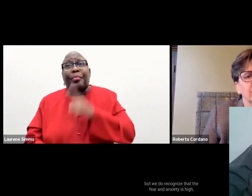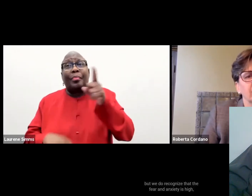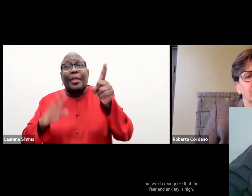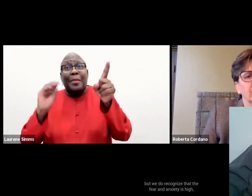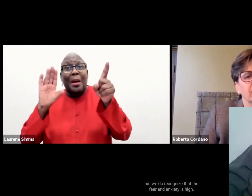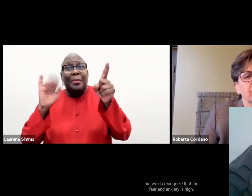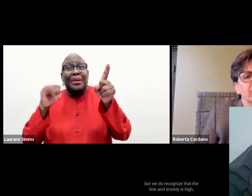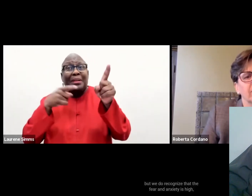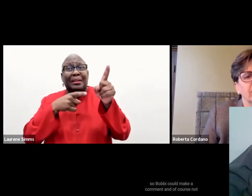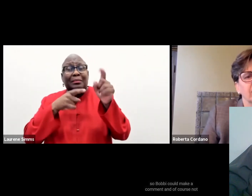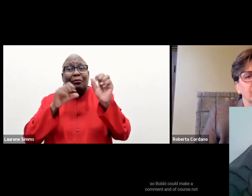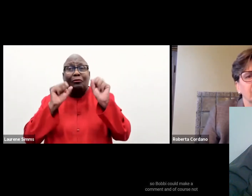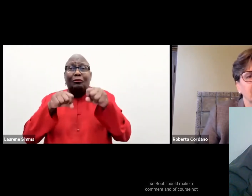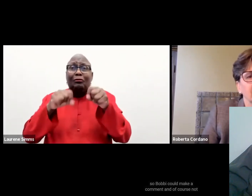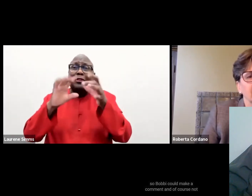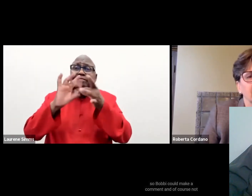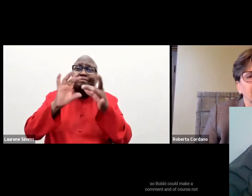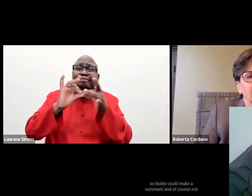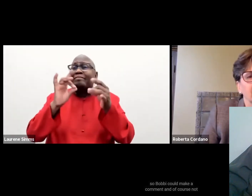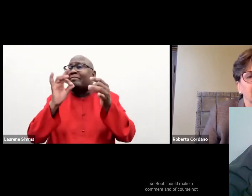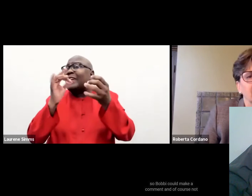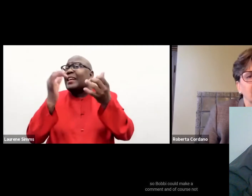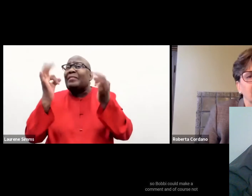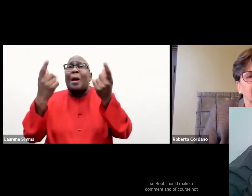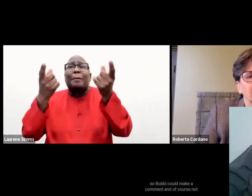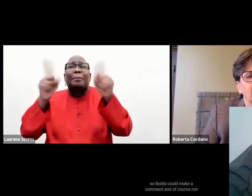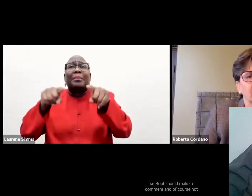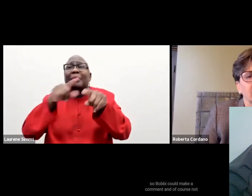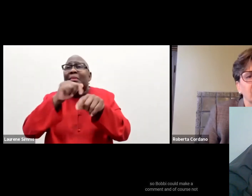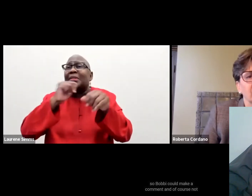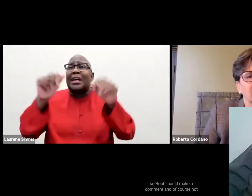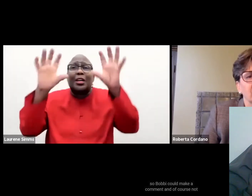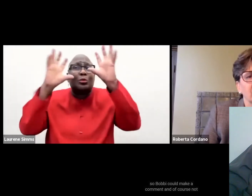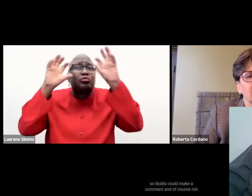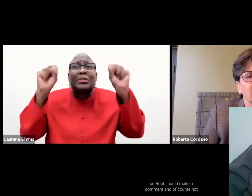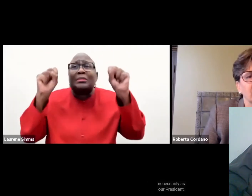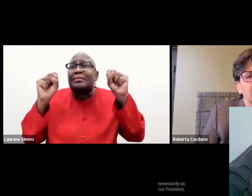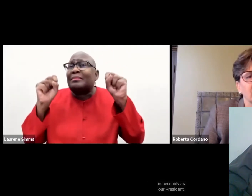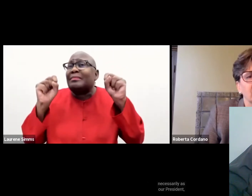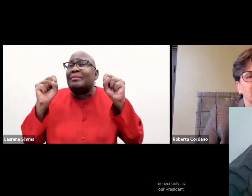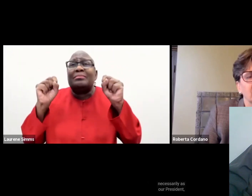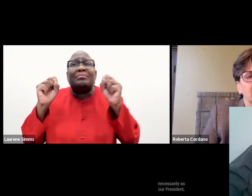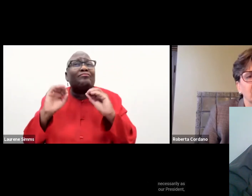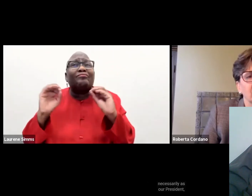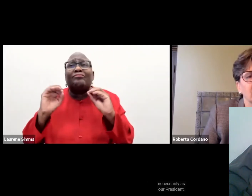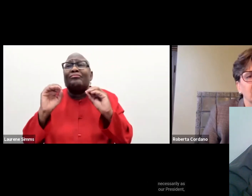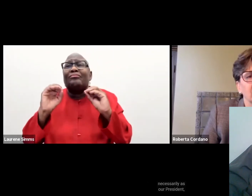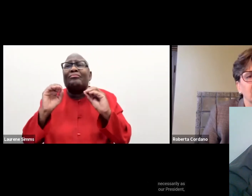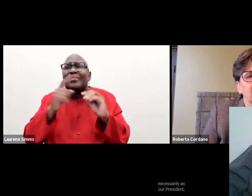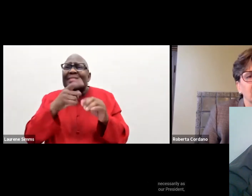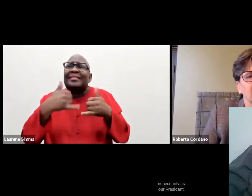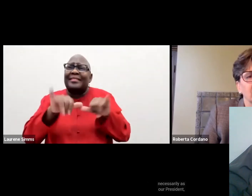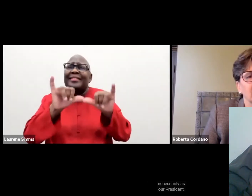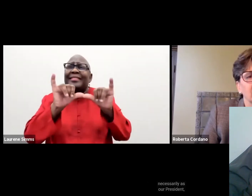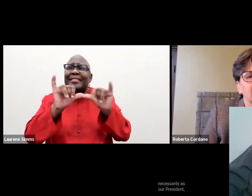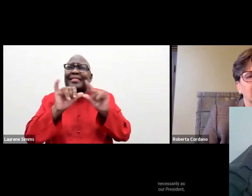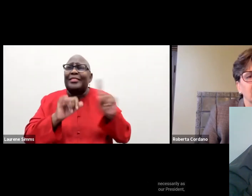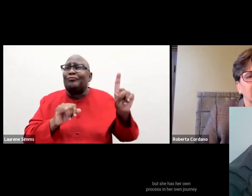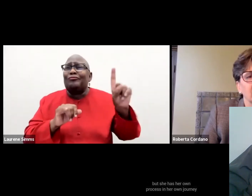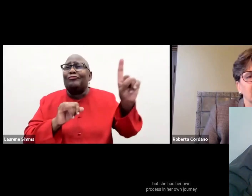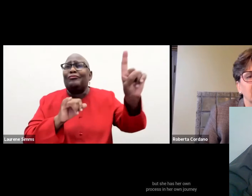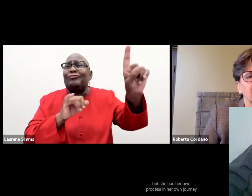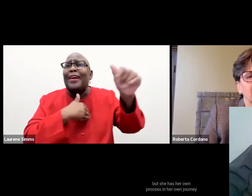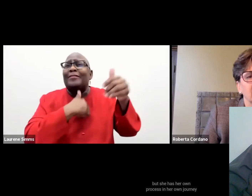So I want to address that fear and anxiety, and that's high. Bobby will comment on what happened in her experience as Gallaudet